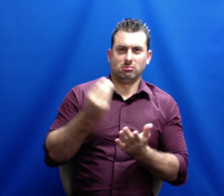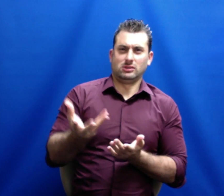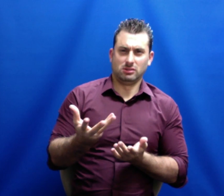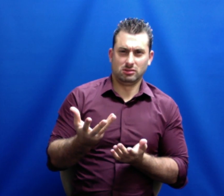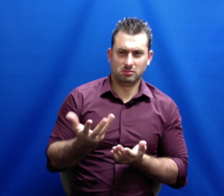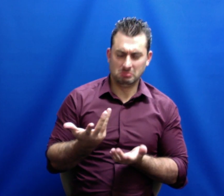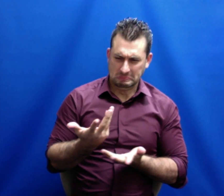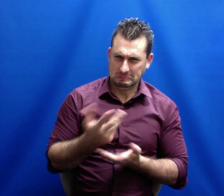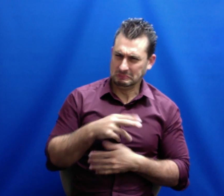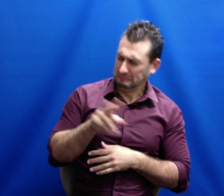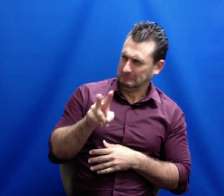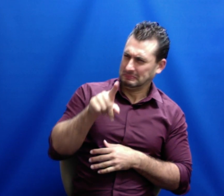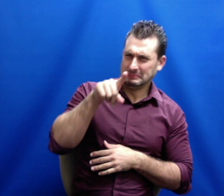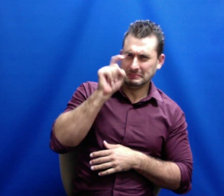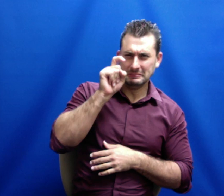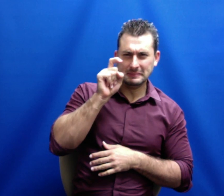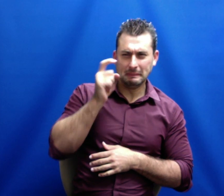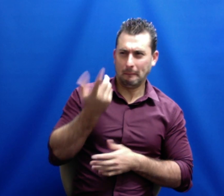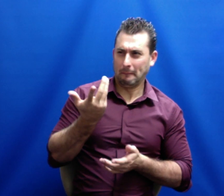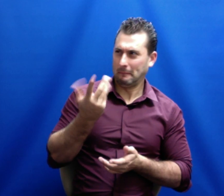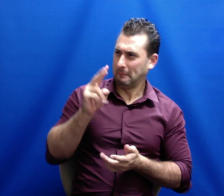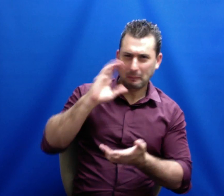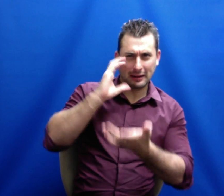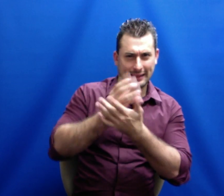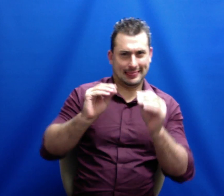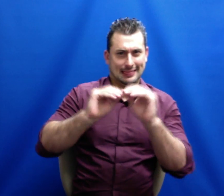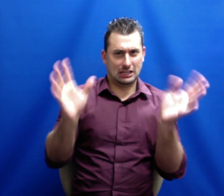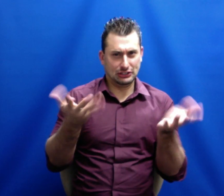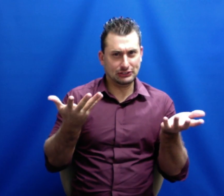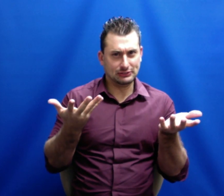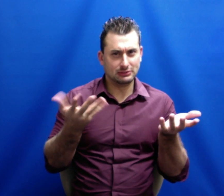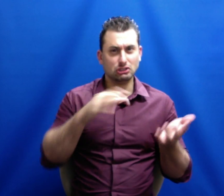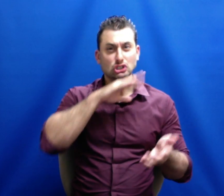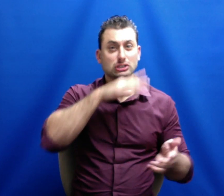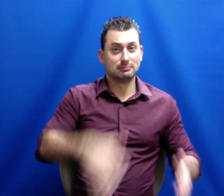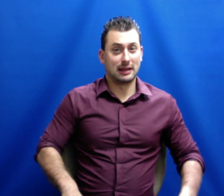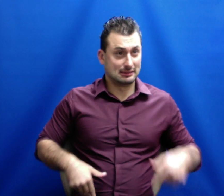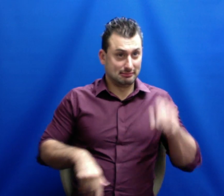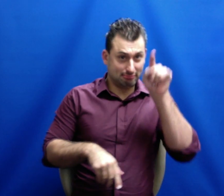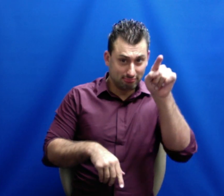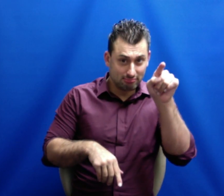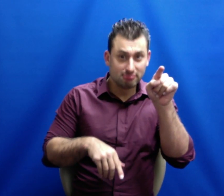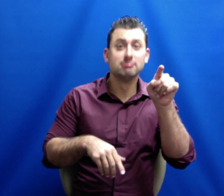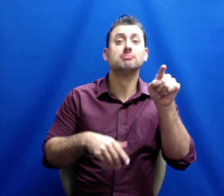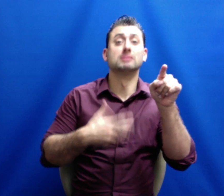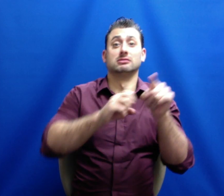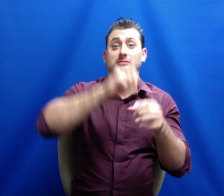machine. And it's puzzling. He believes the picture is very clear. You have dirty pants on one side, washing machine